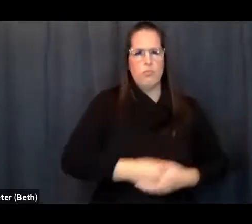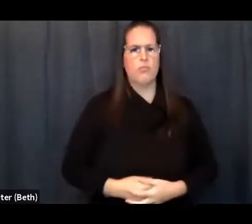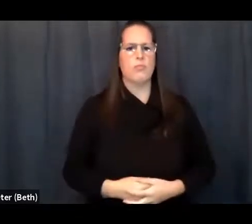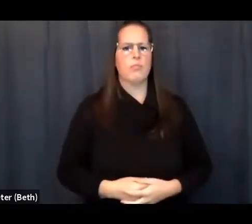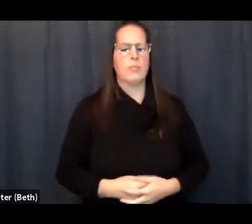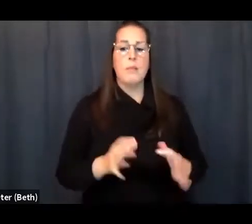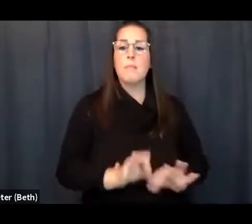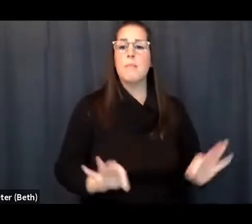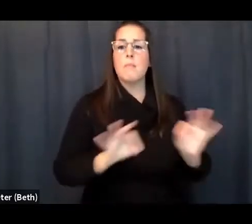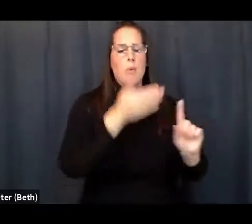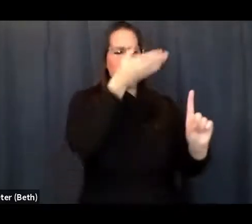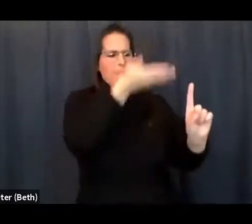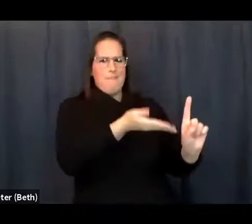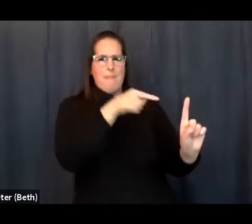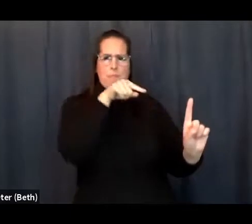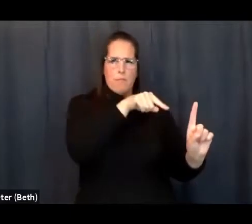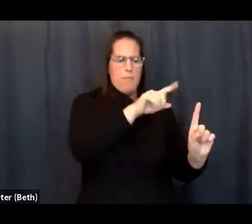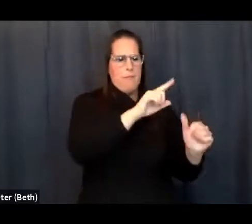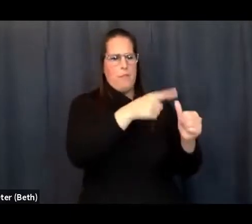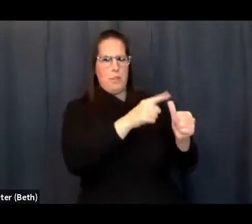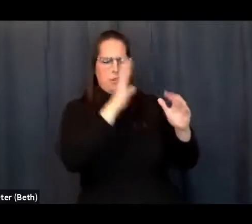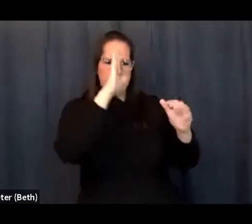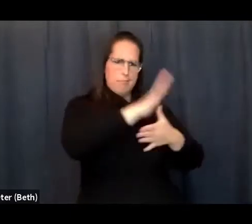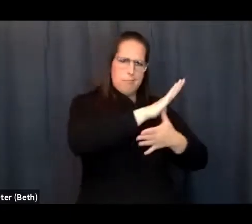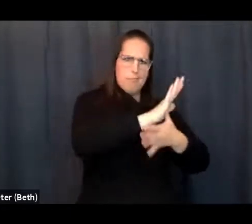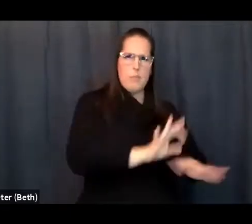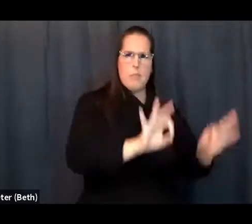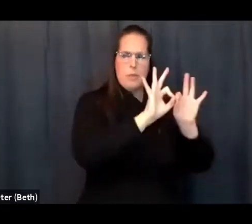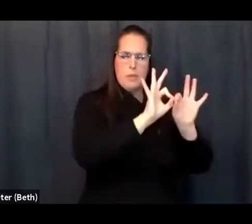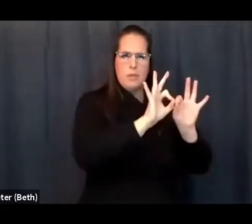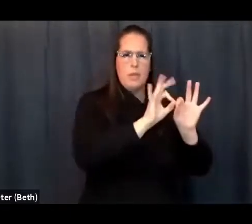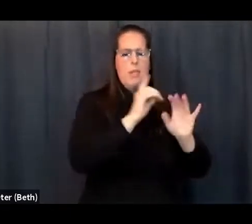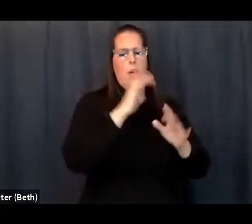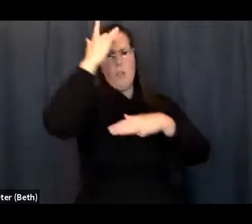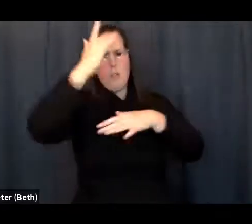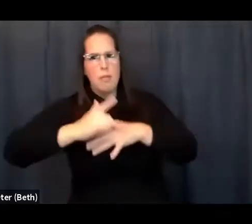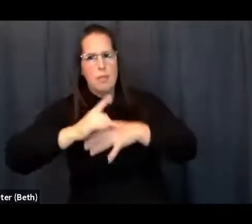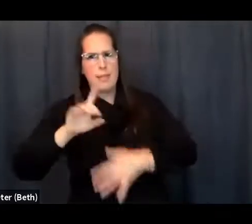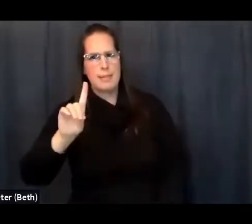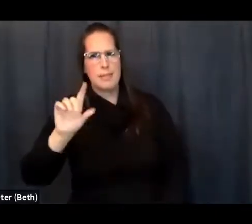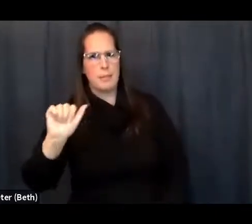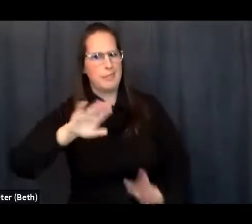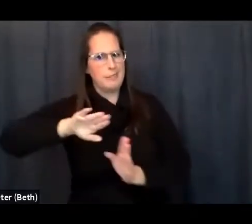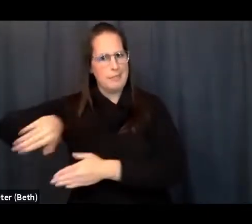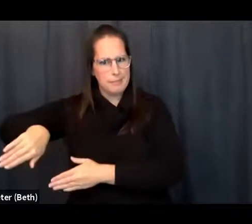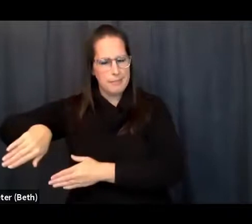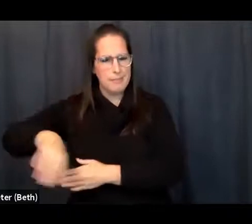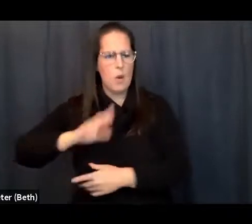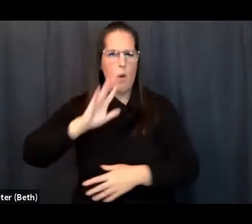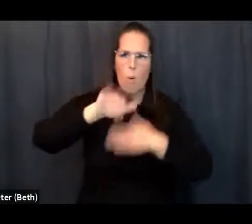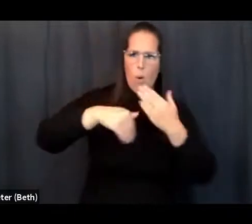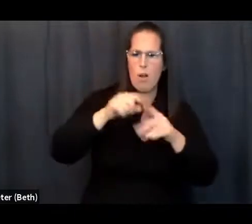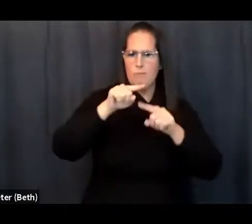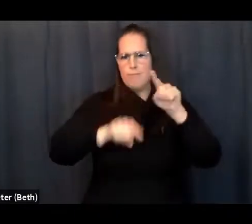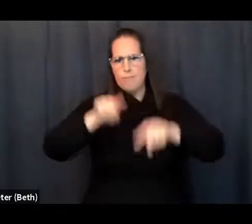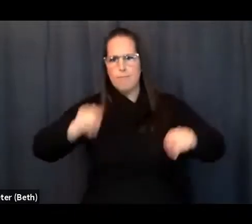person first, not the disability. We all are uniquely abled.